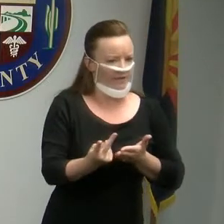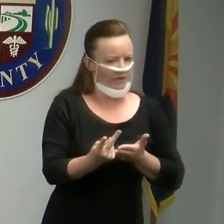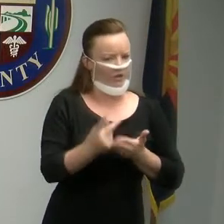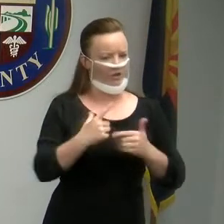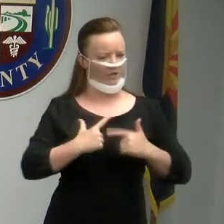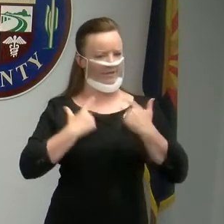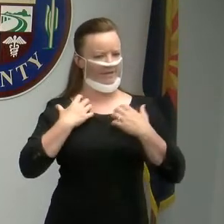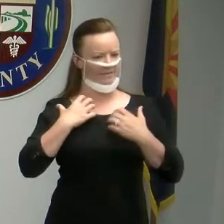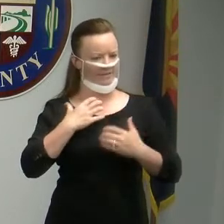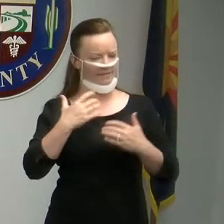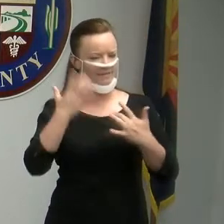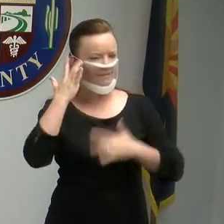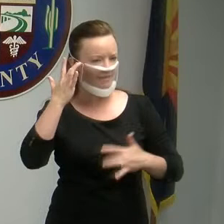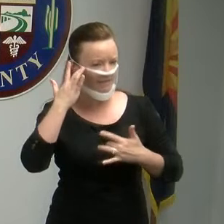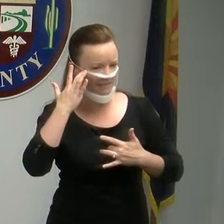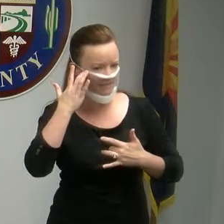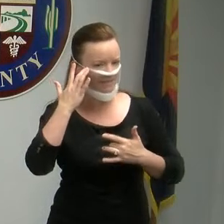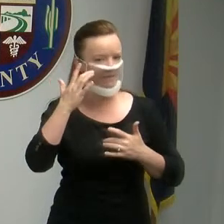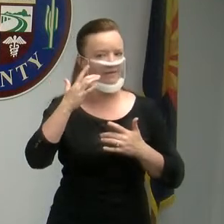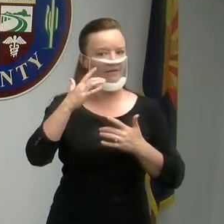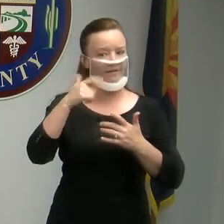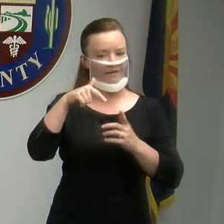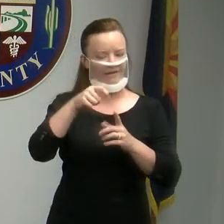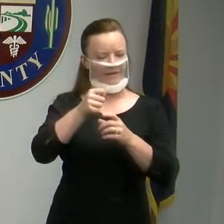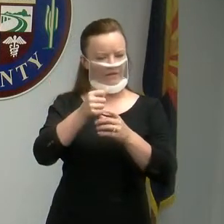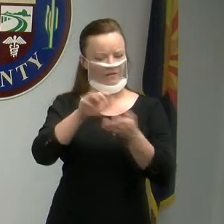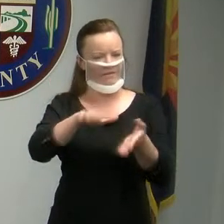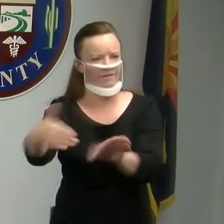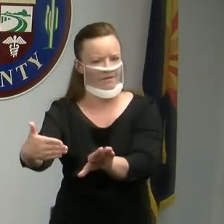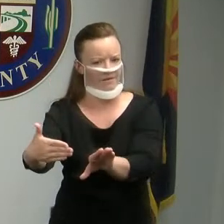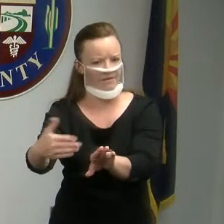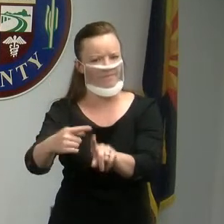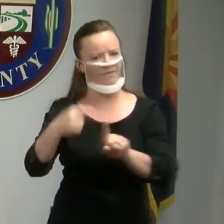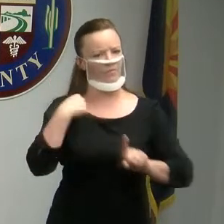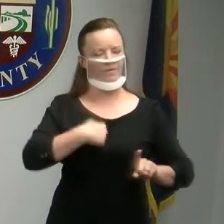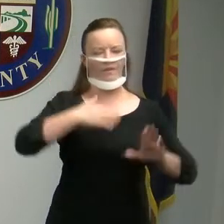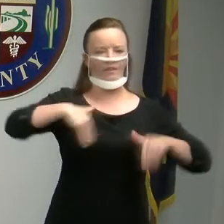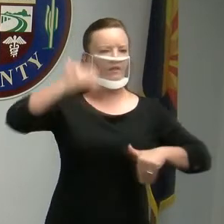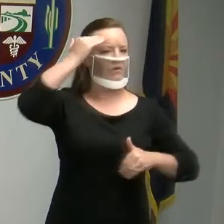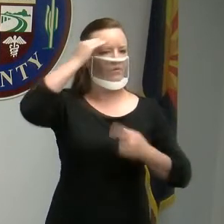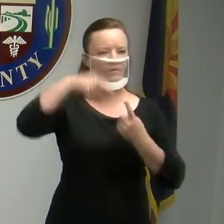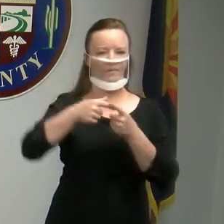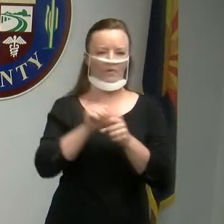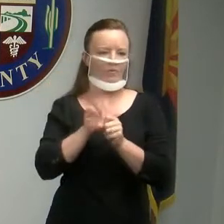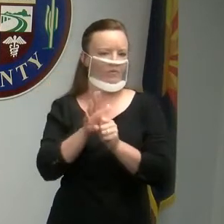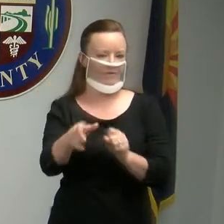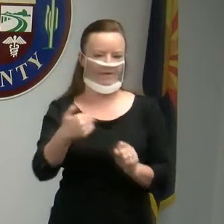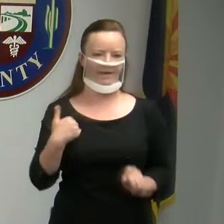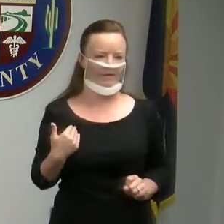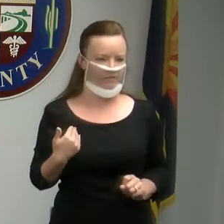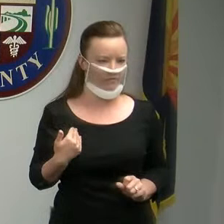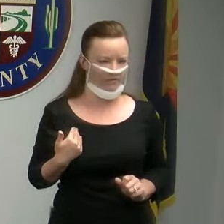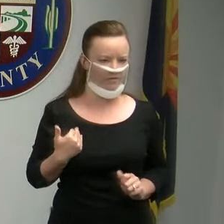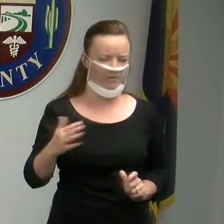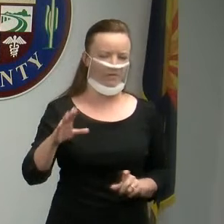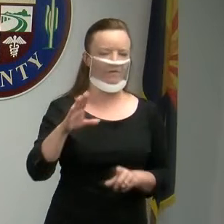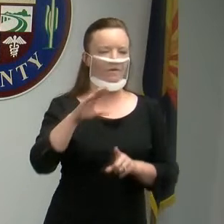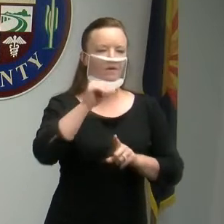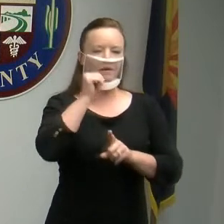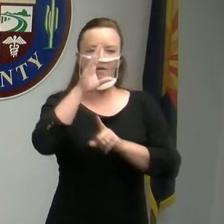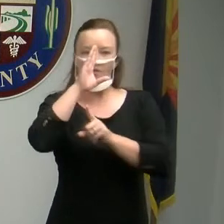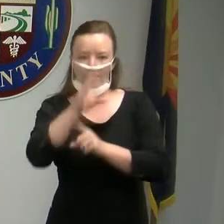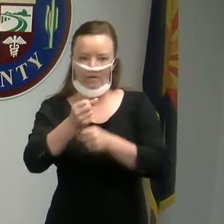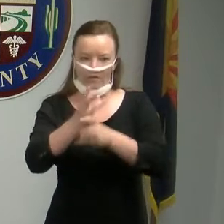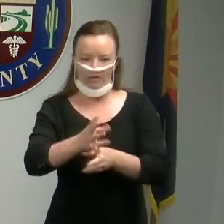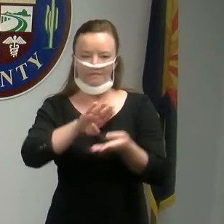lung disease, and we may not even know about the COVID-19. There are other examples that we're seeing that may indirectly